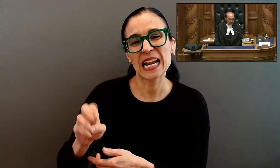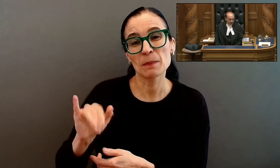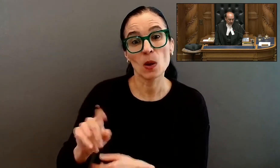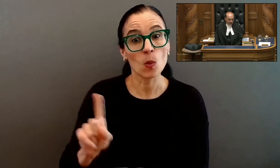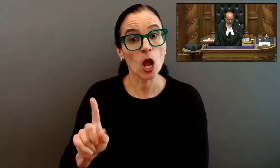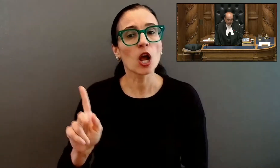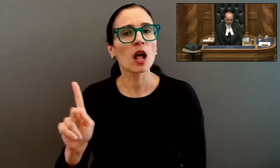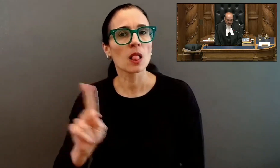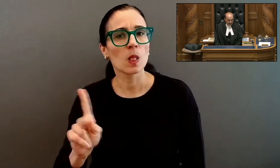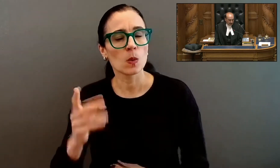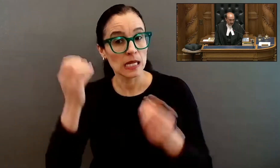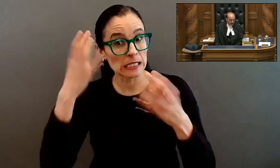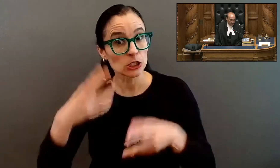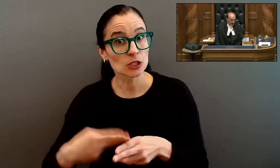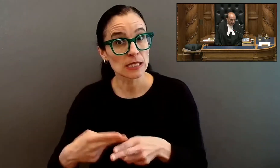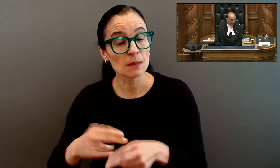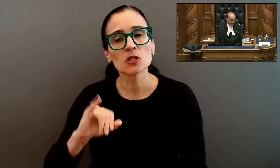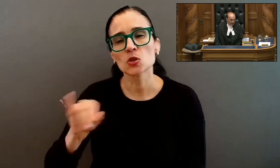Member for Surrey